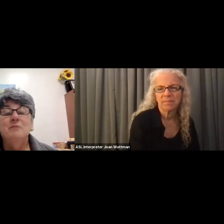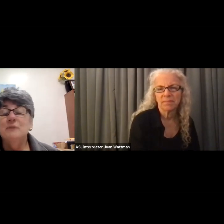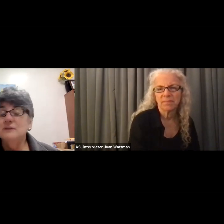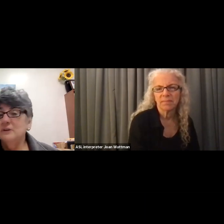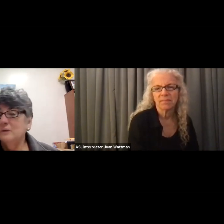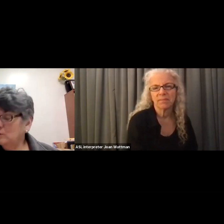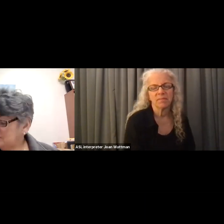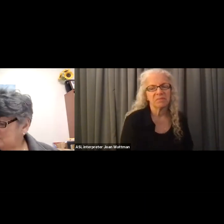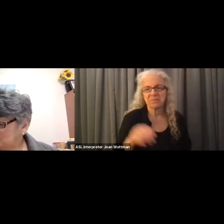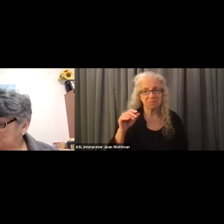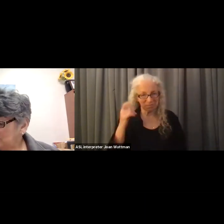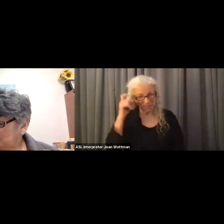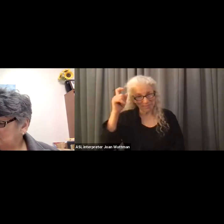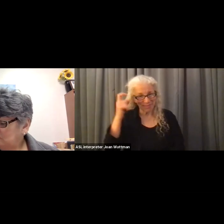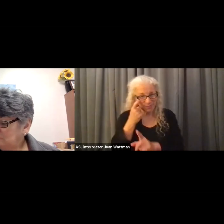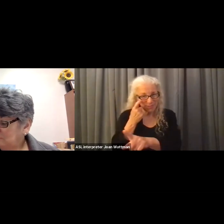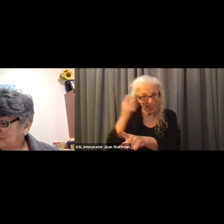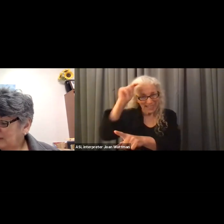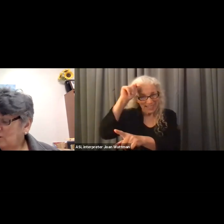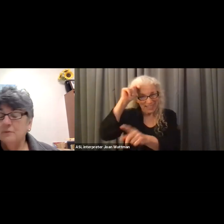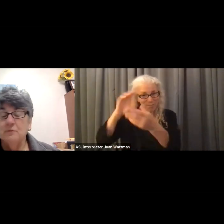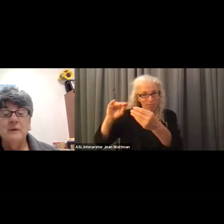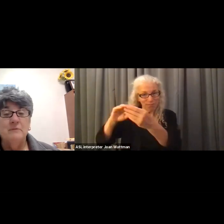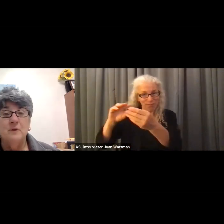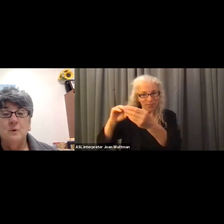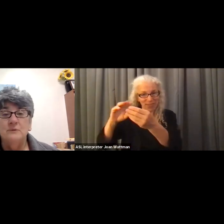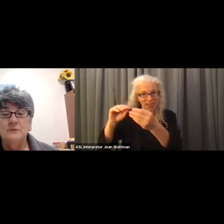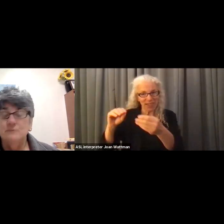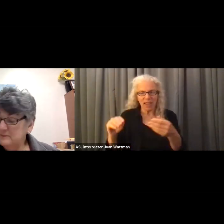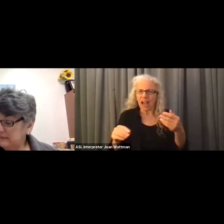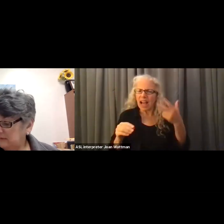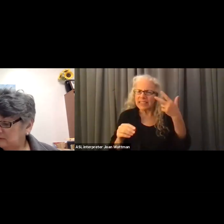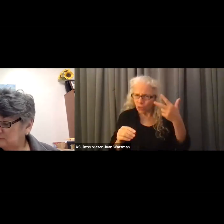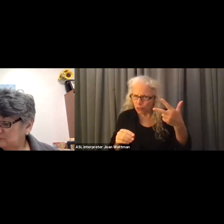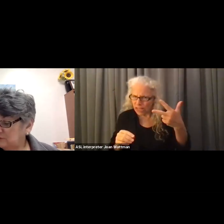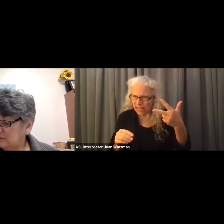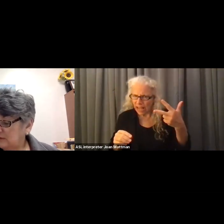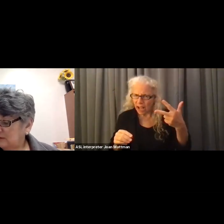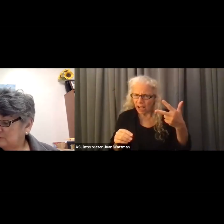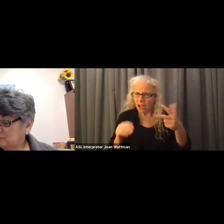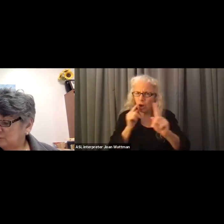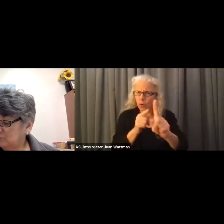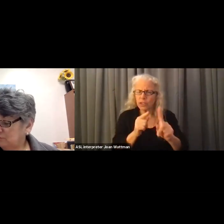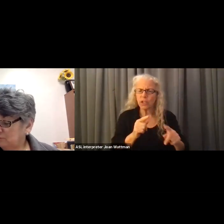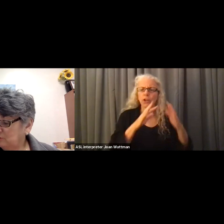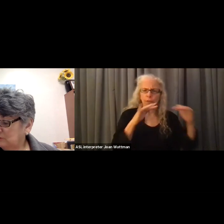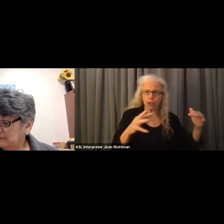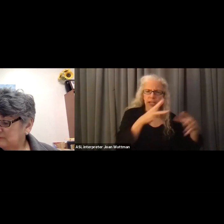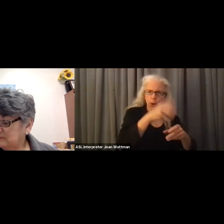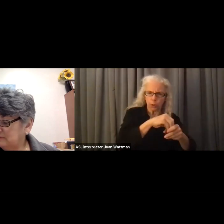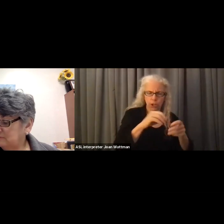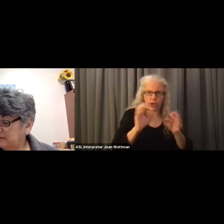Any reflection on what Tim just brought up? I caught 3 of the goals: diversity and inclusion, interpreter